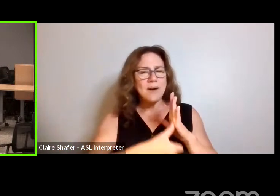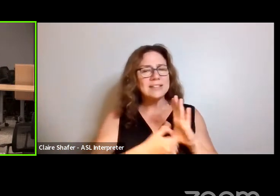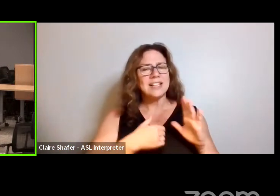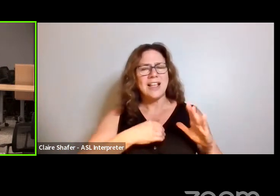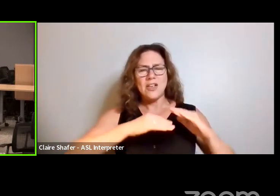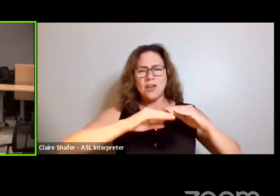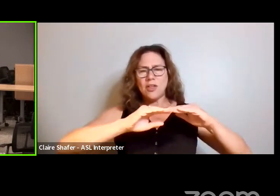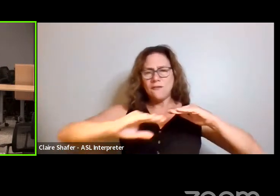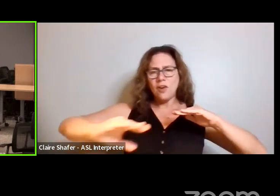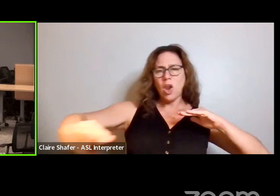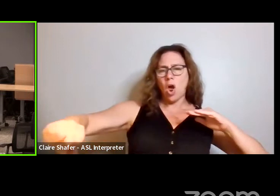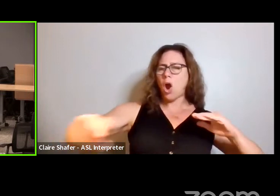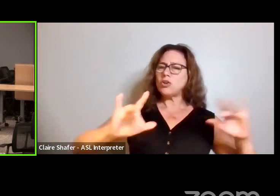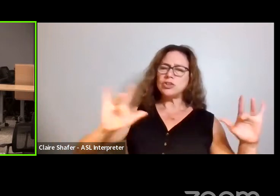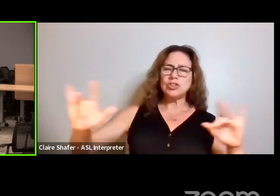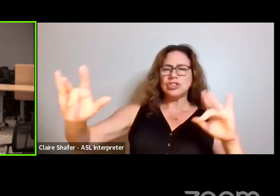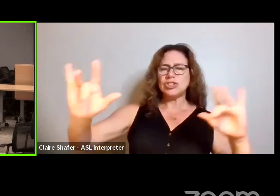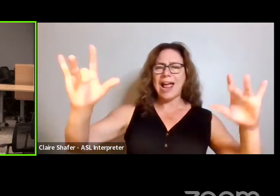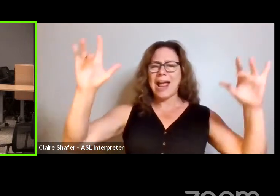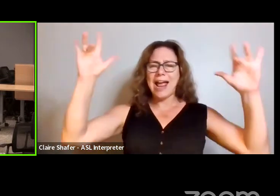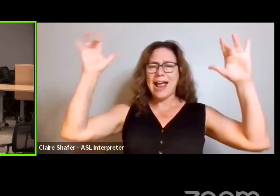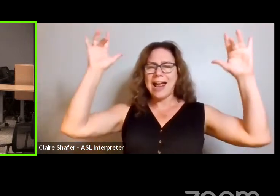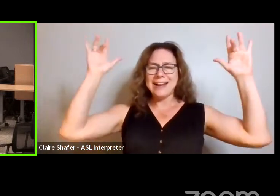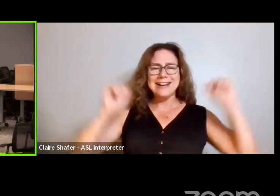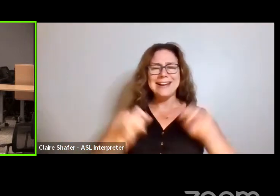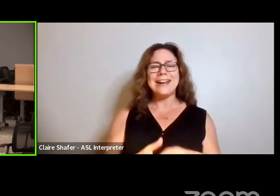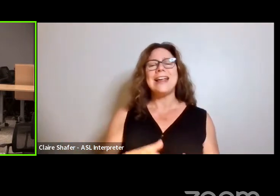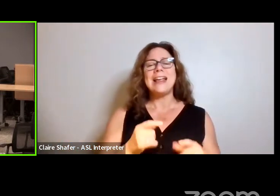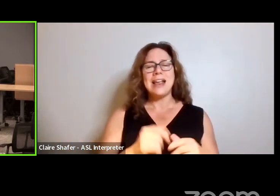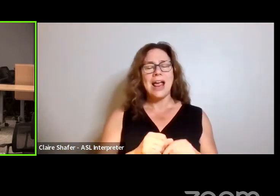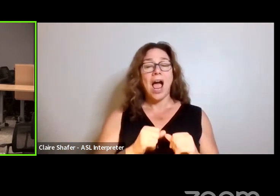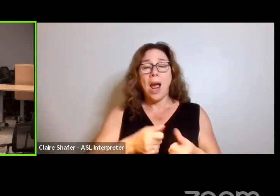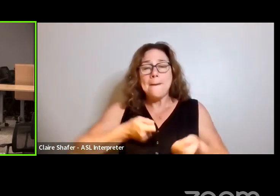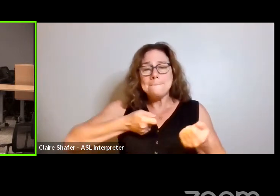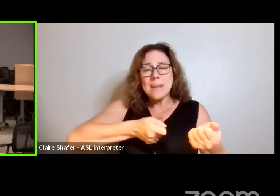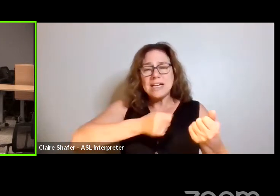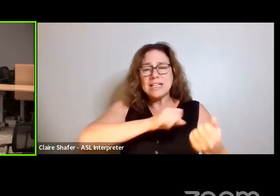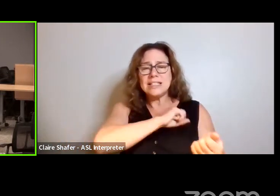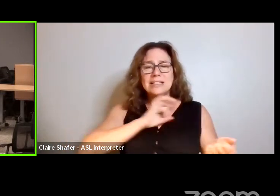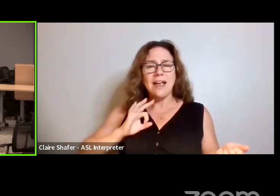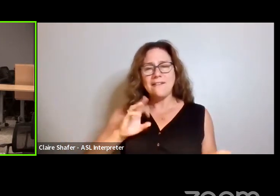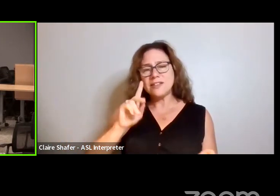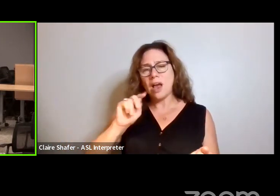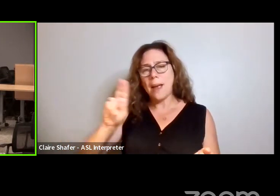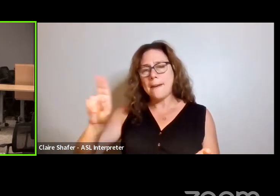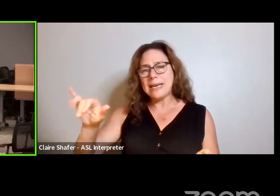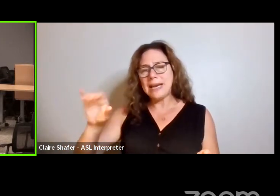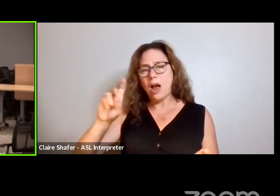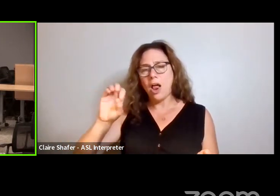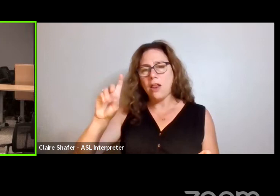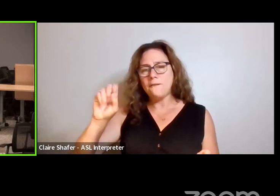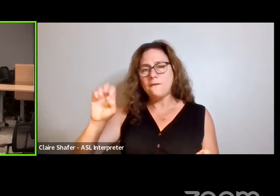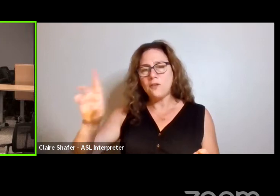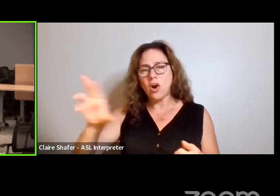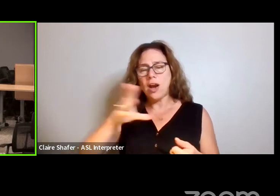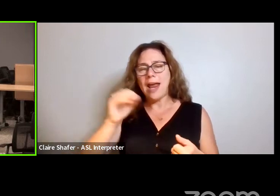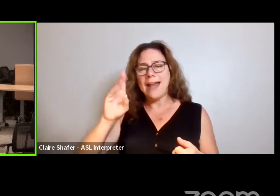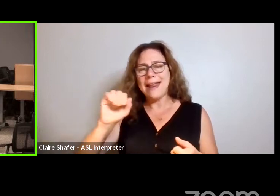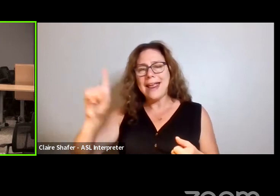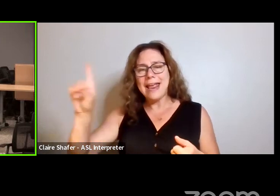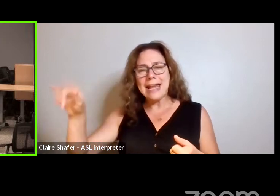reluctant to walk on. Thanks to our incredible maintenance staff, Tommy, Oliver, and Eddie, who always do a phenomenal job keeping our school